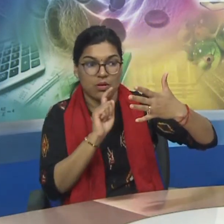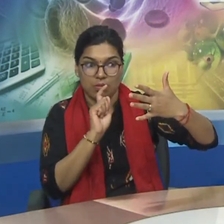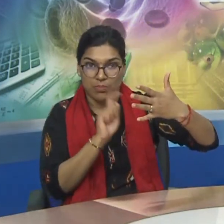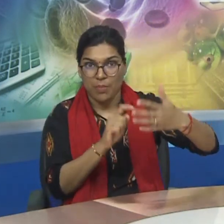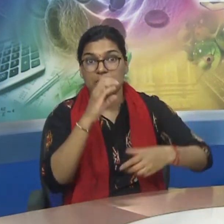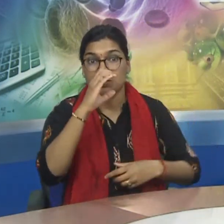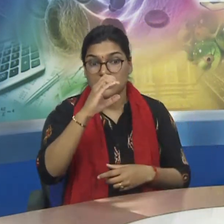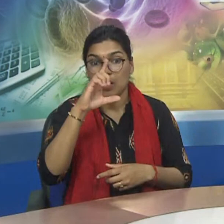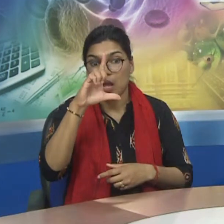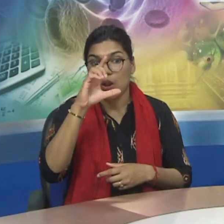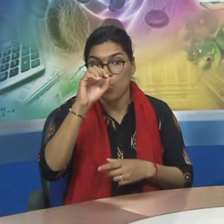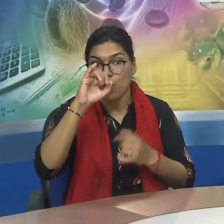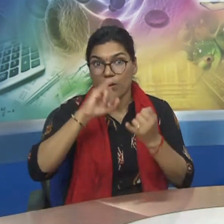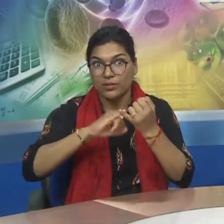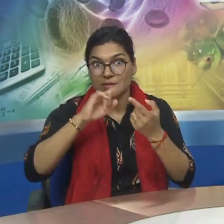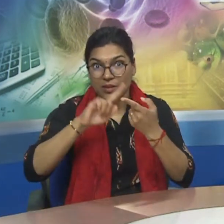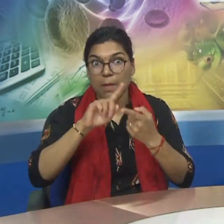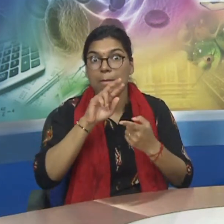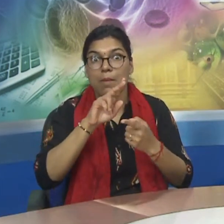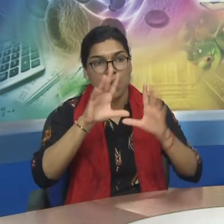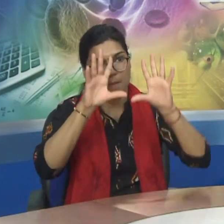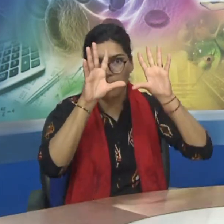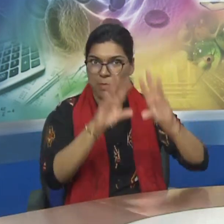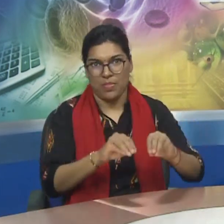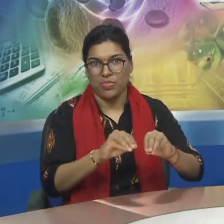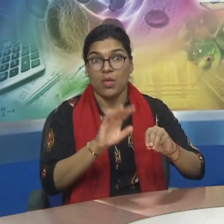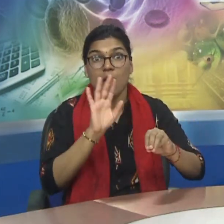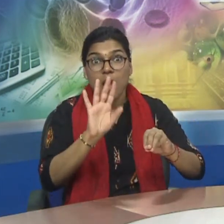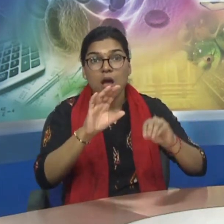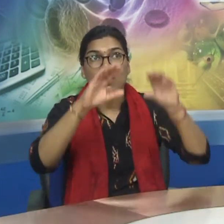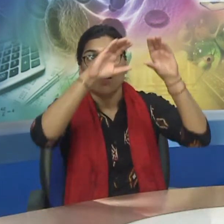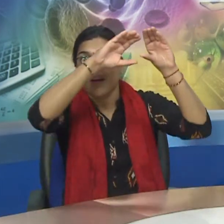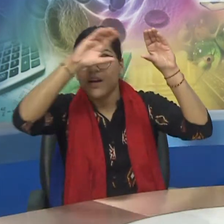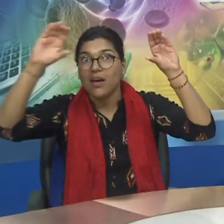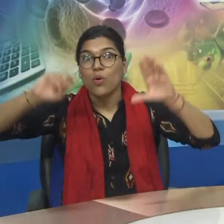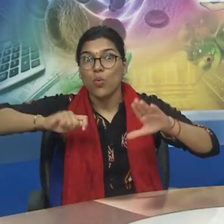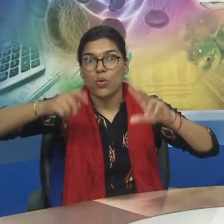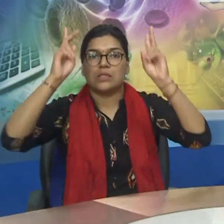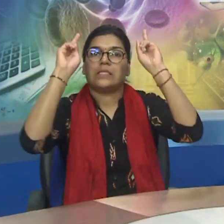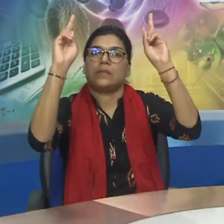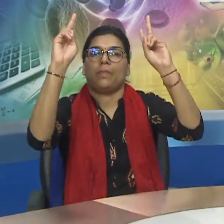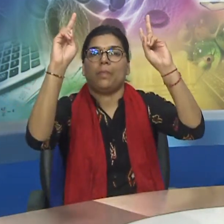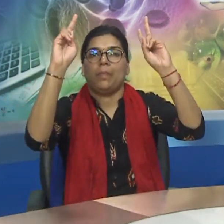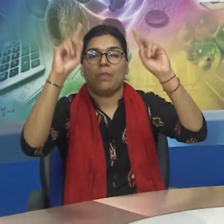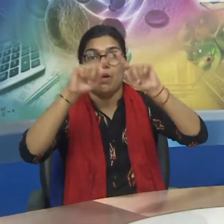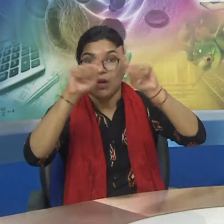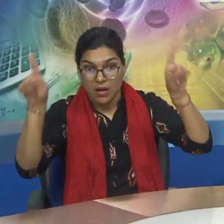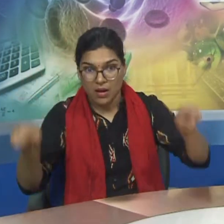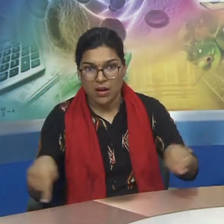So whenever we want to close our file, that means our file